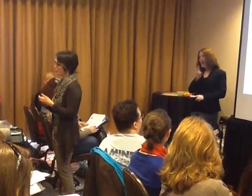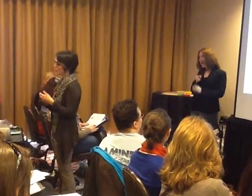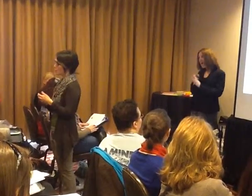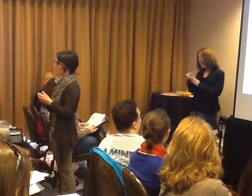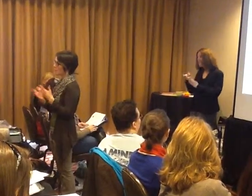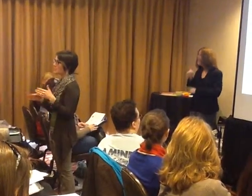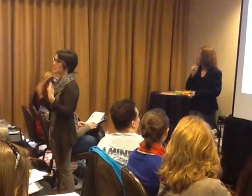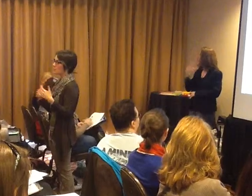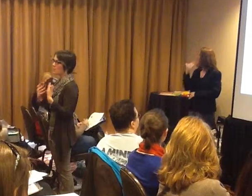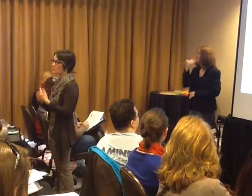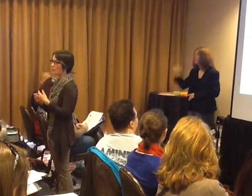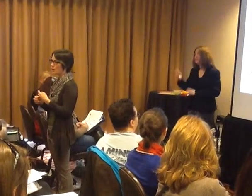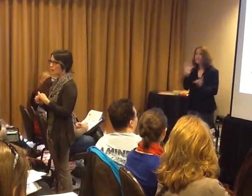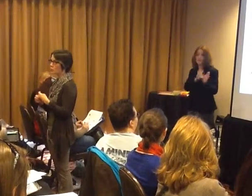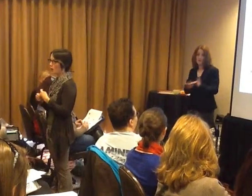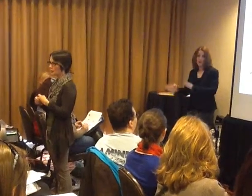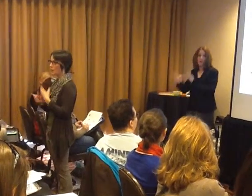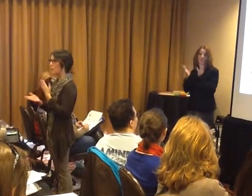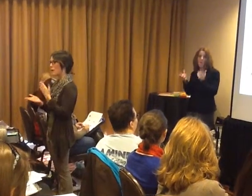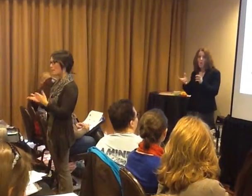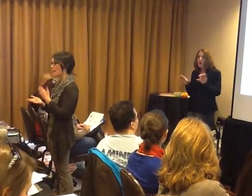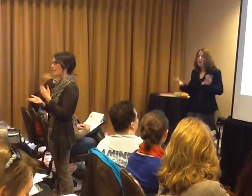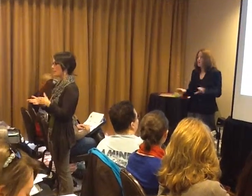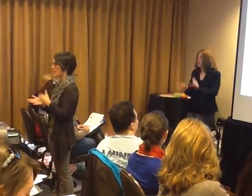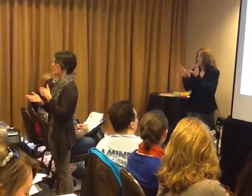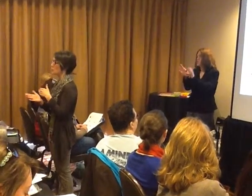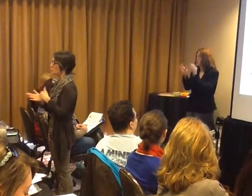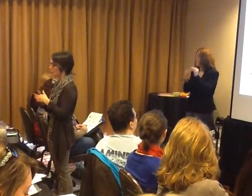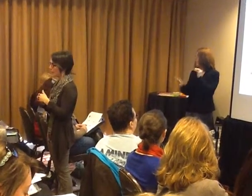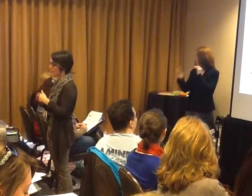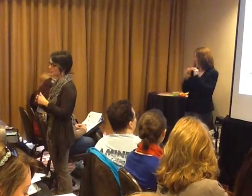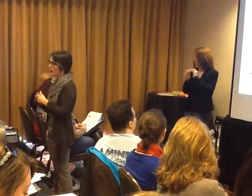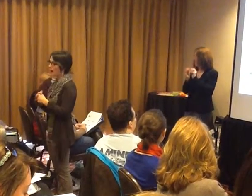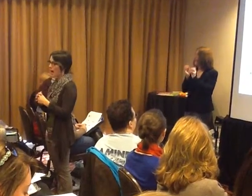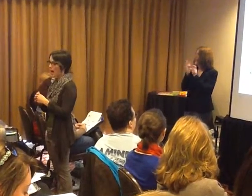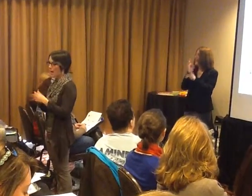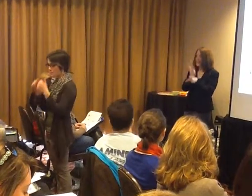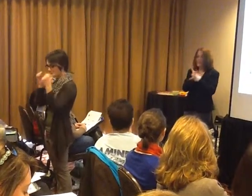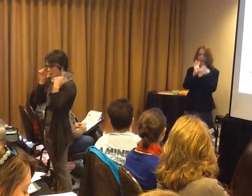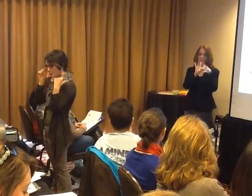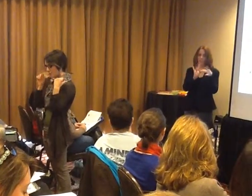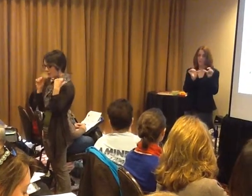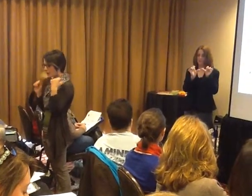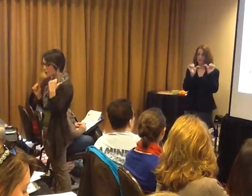good strategy for them and something that we want to do more often. We want to make that message permanent.